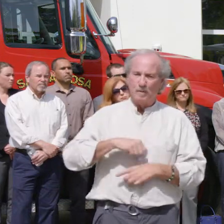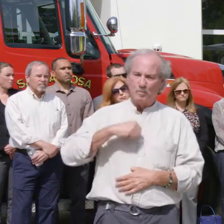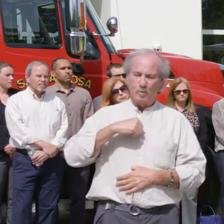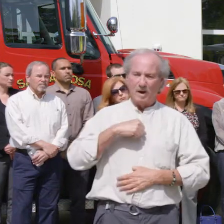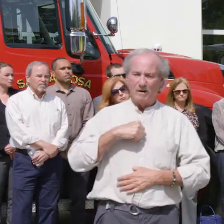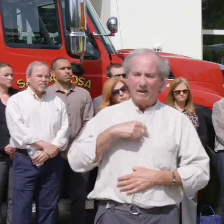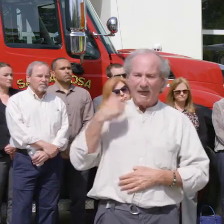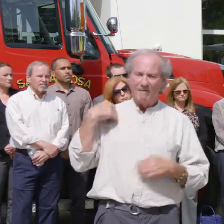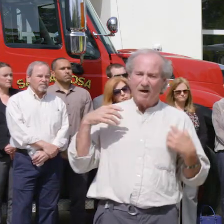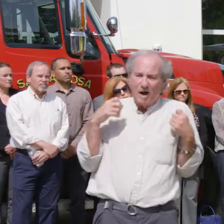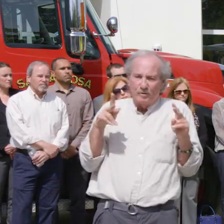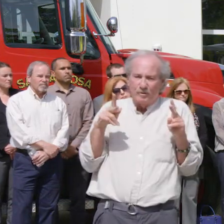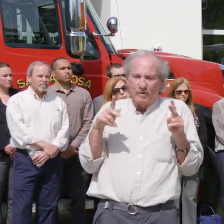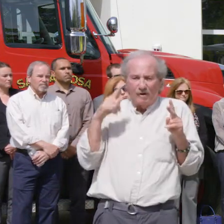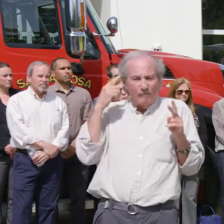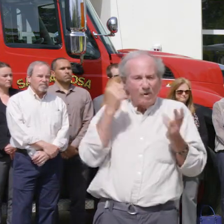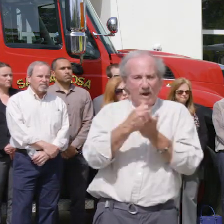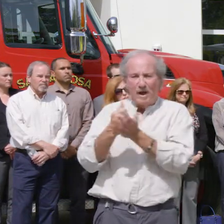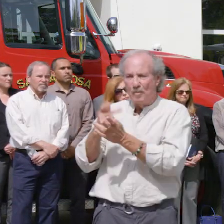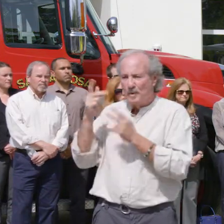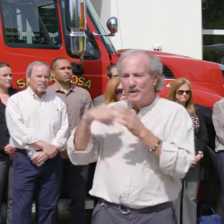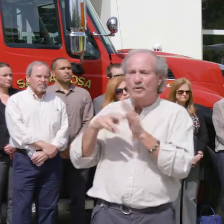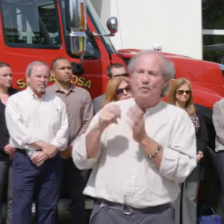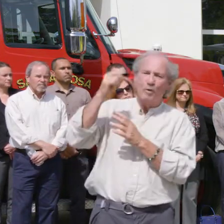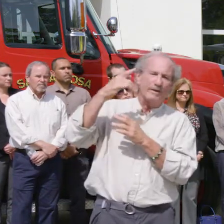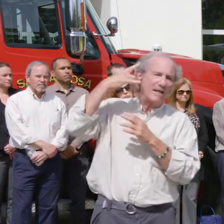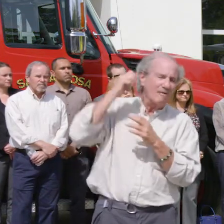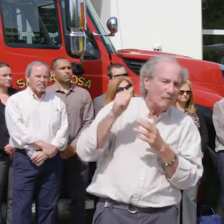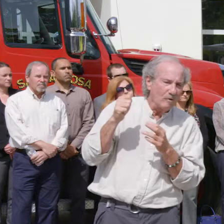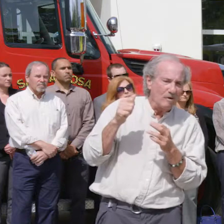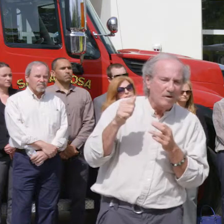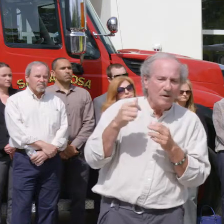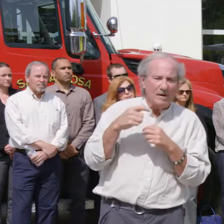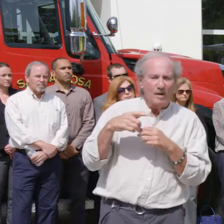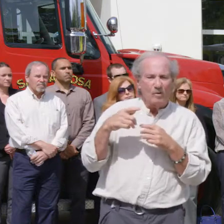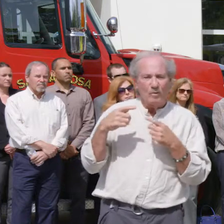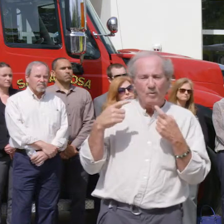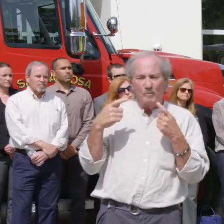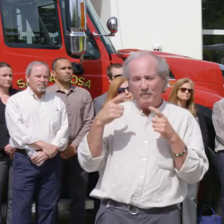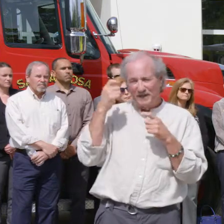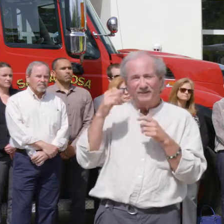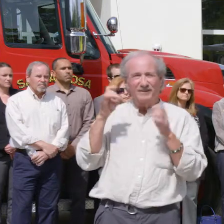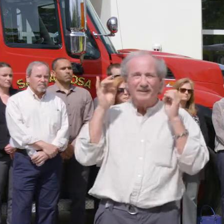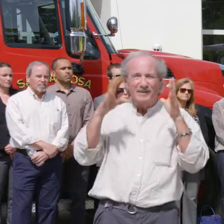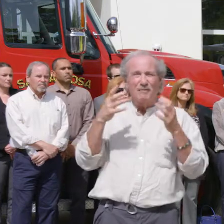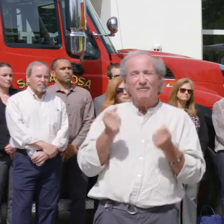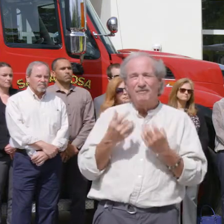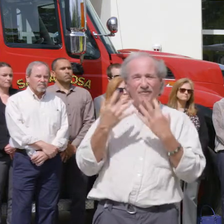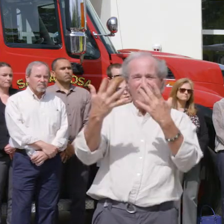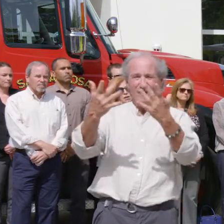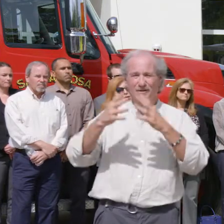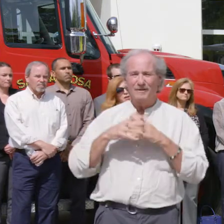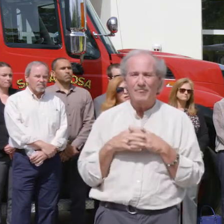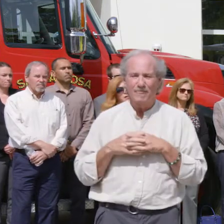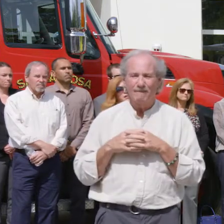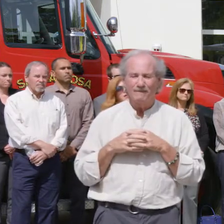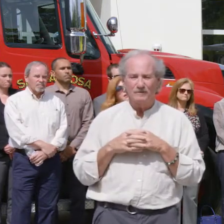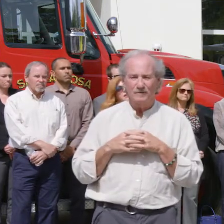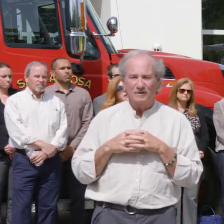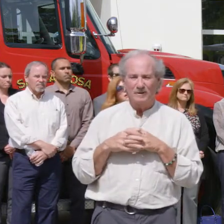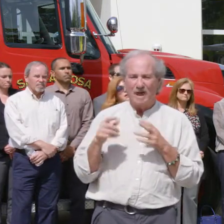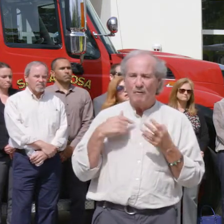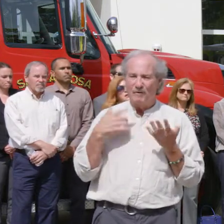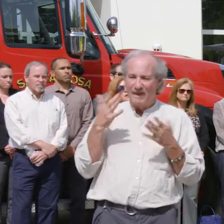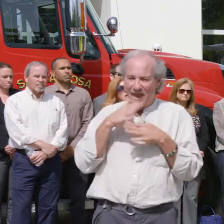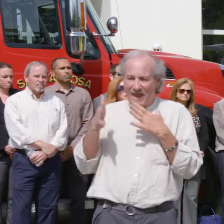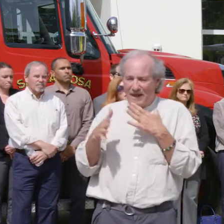in having the opportunity to have served the people in Northern California as they recover from such an enormous widespread disaster. And in